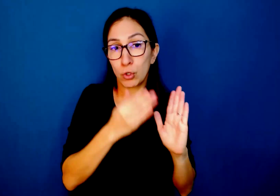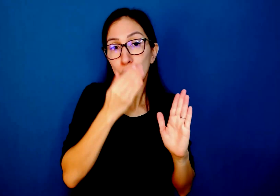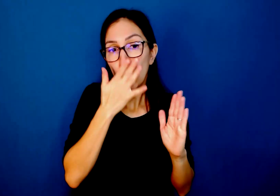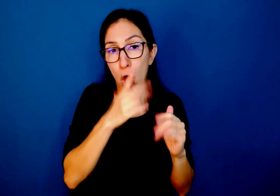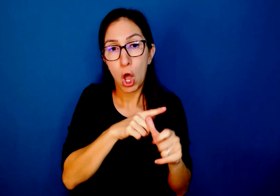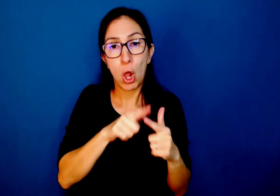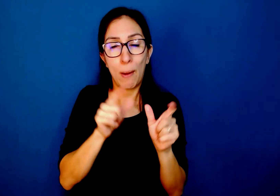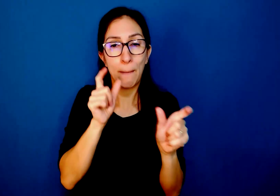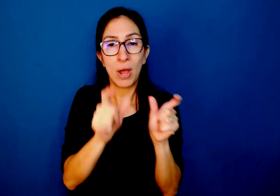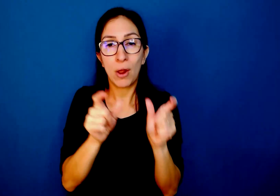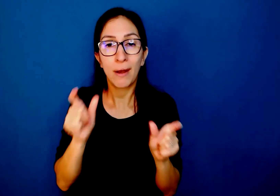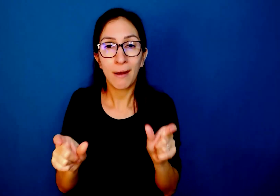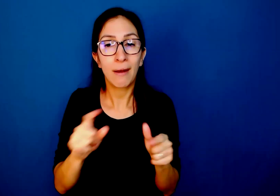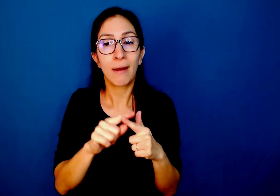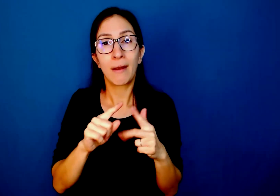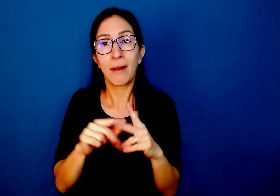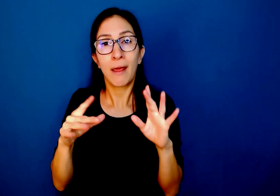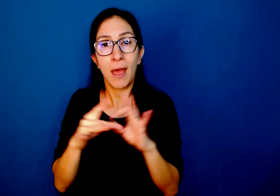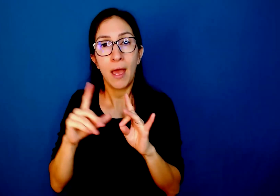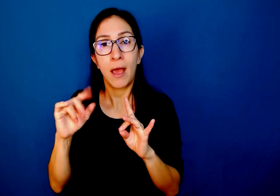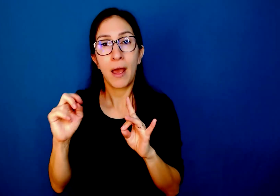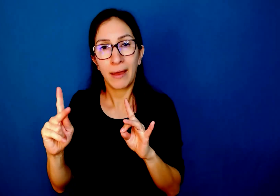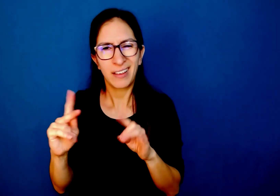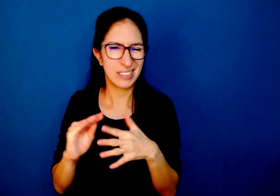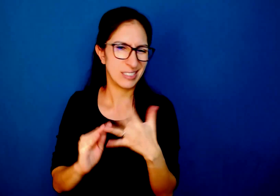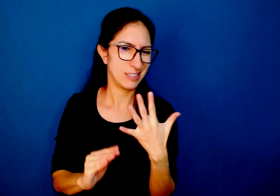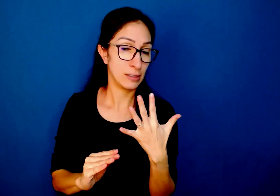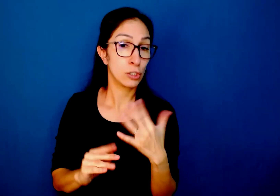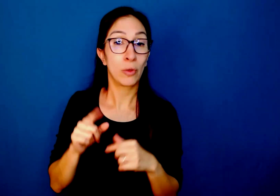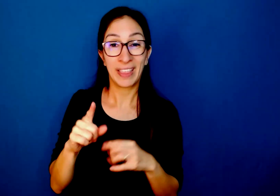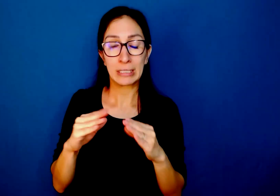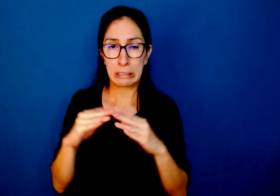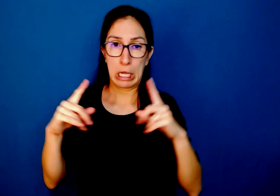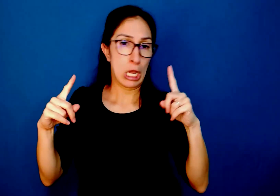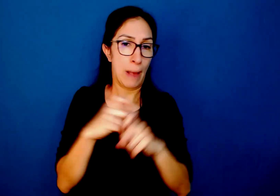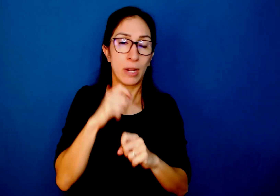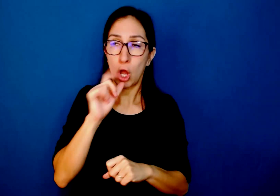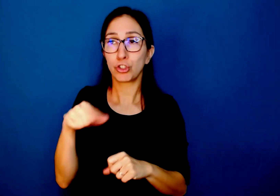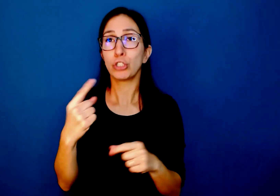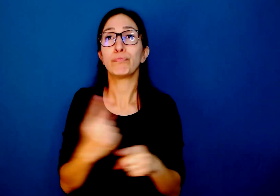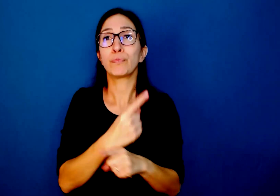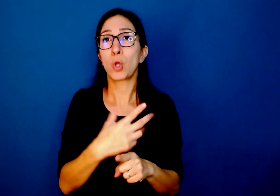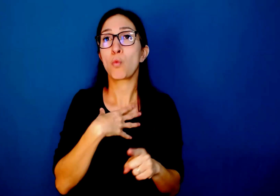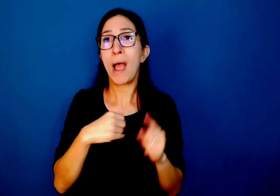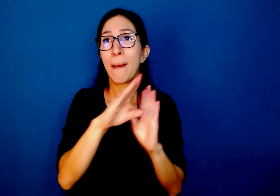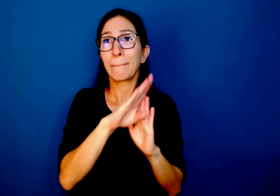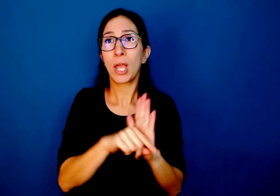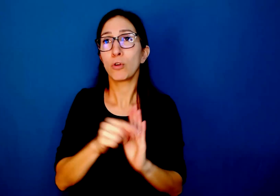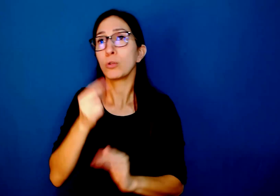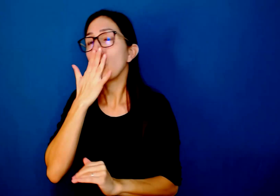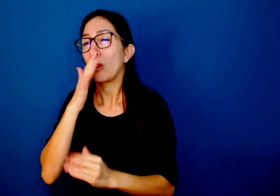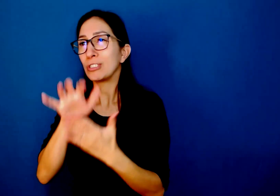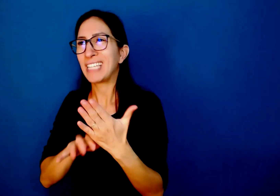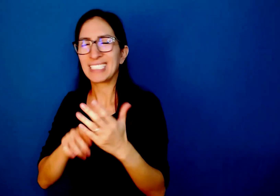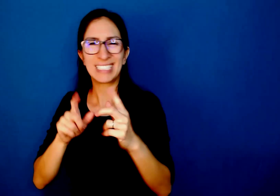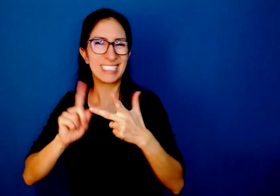links. So this is more complicated than just a white background with one color of text and a different color of links. If you